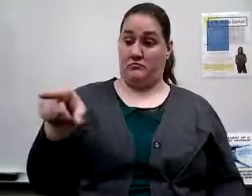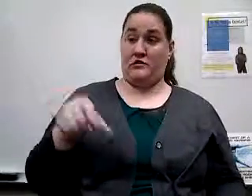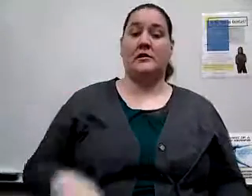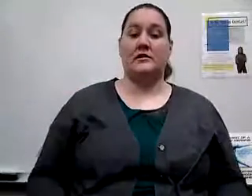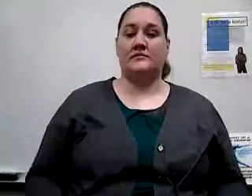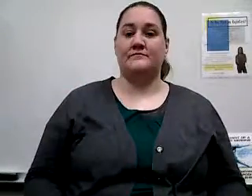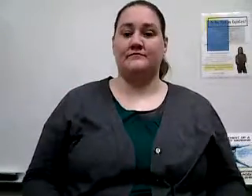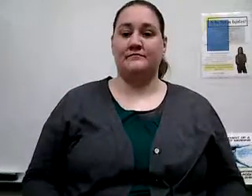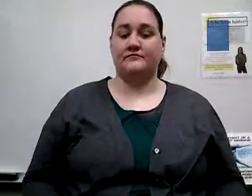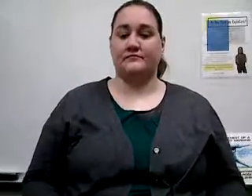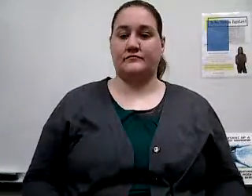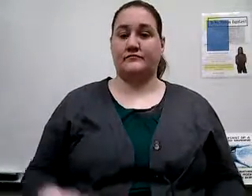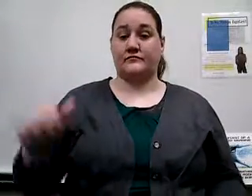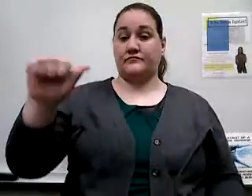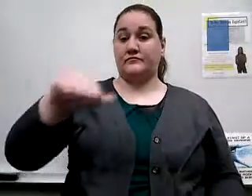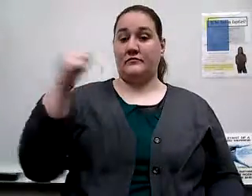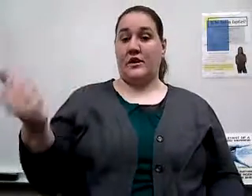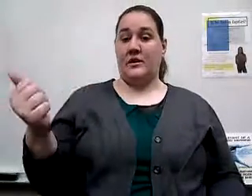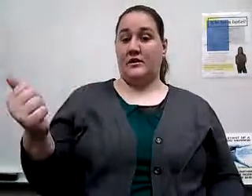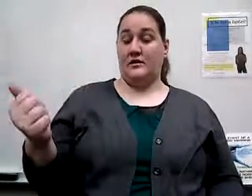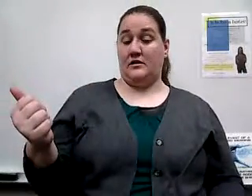Another really good example you've all experienced.